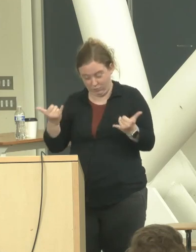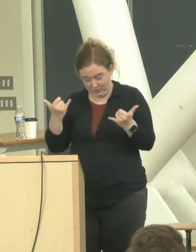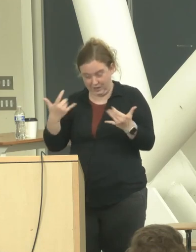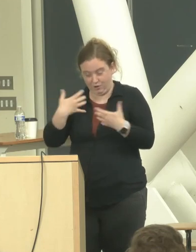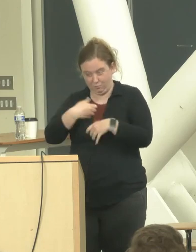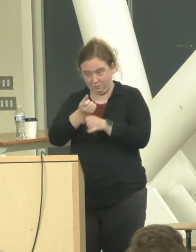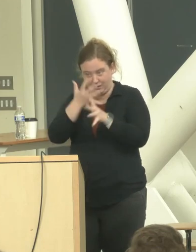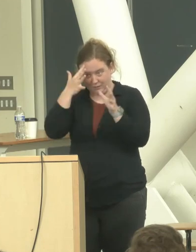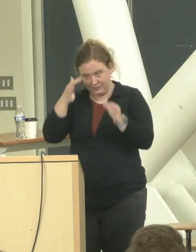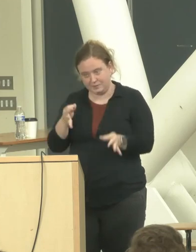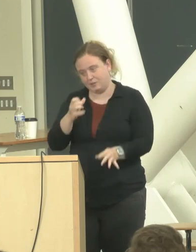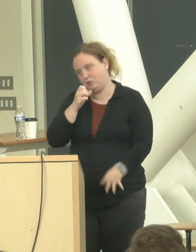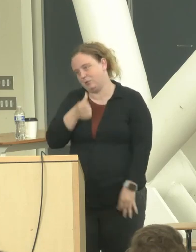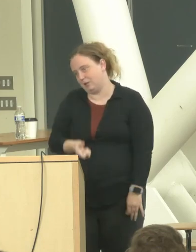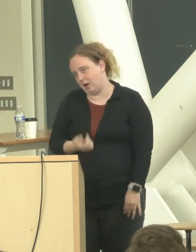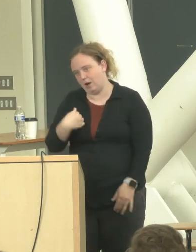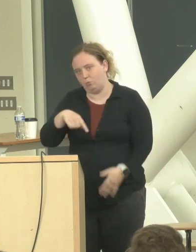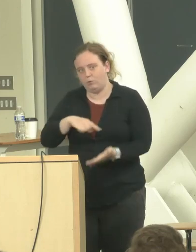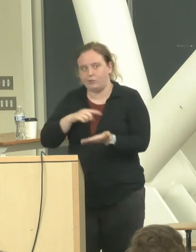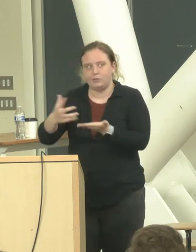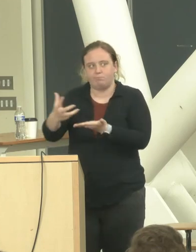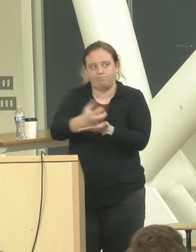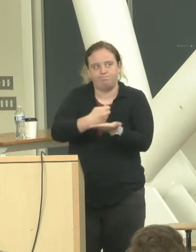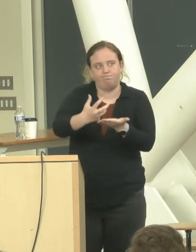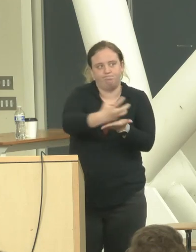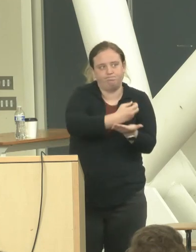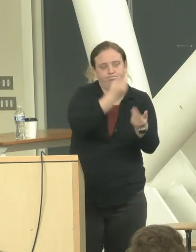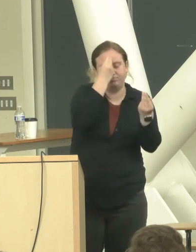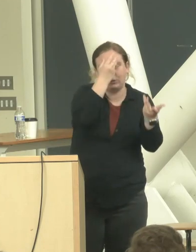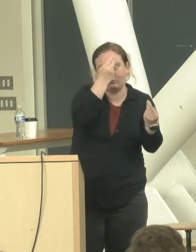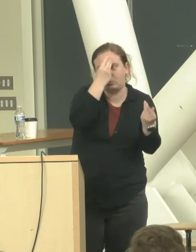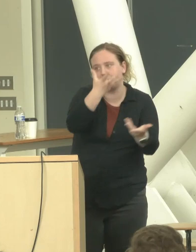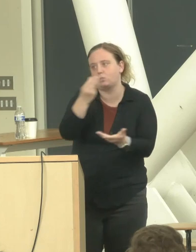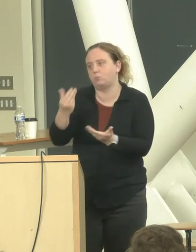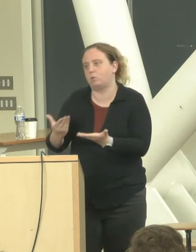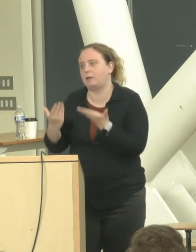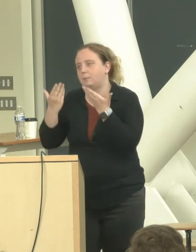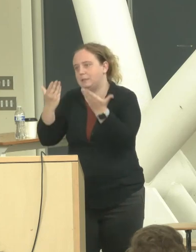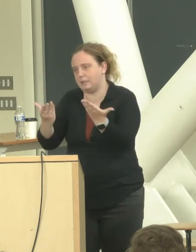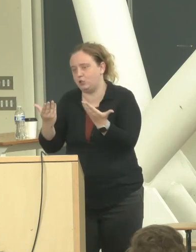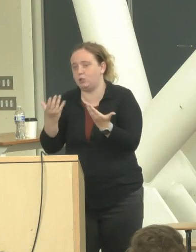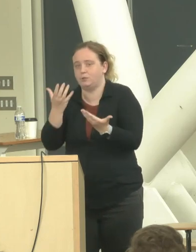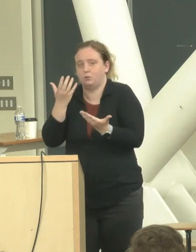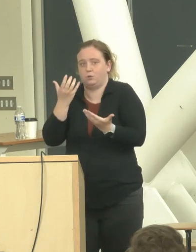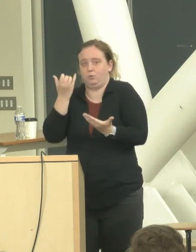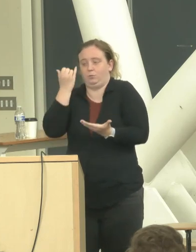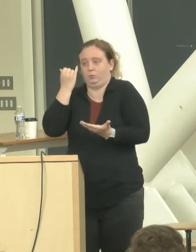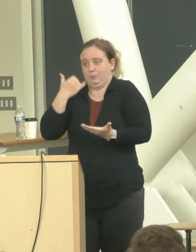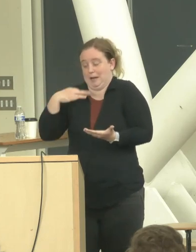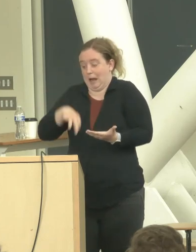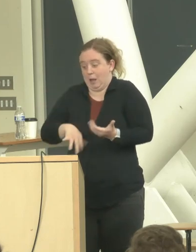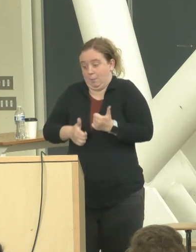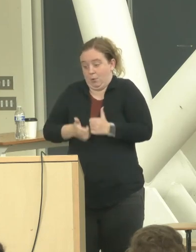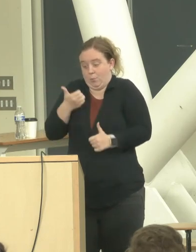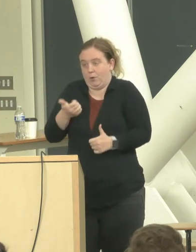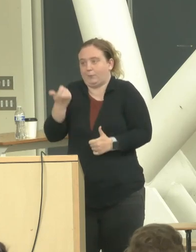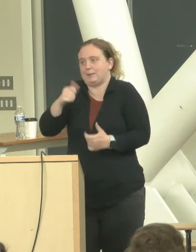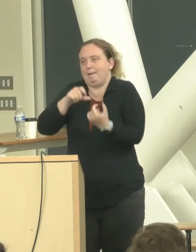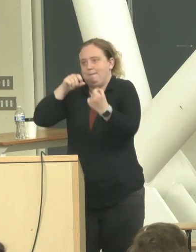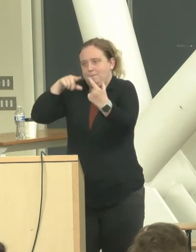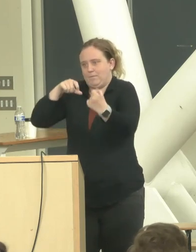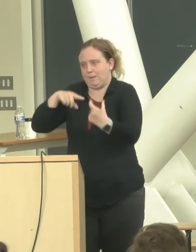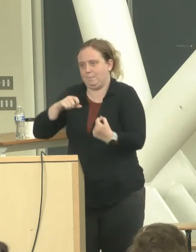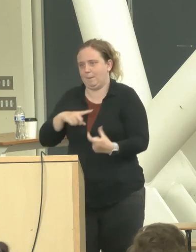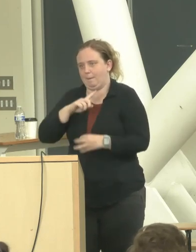recommendation. So I think one of the most helpful things would be any feedback you have on those guiding principles. If there's something you